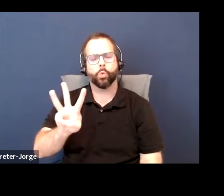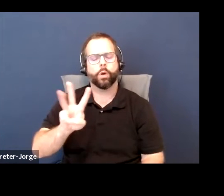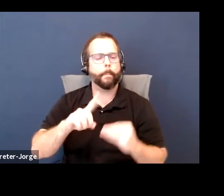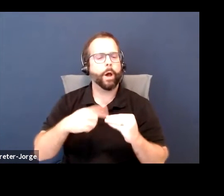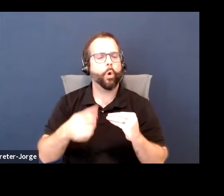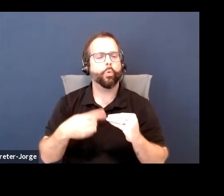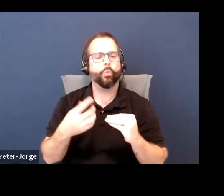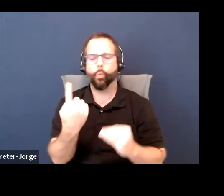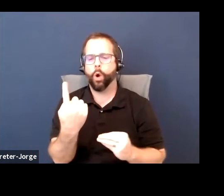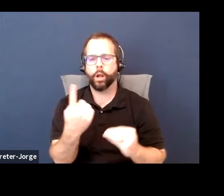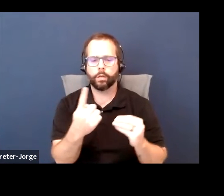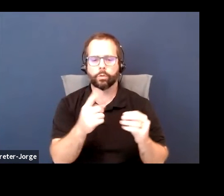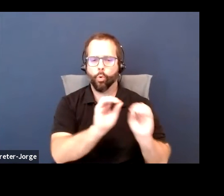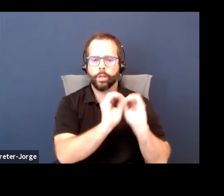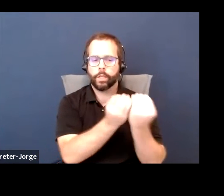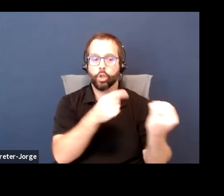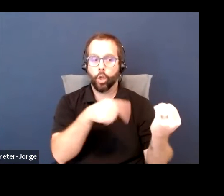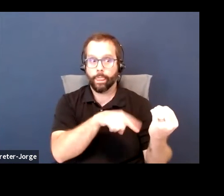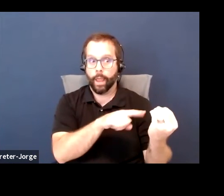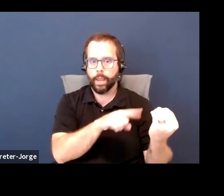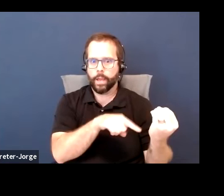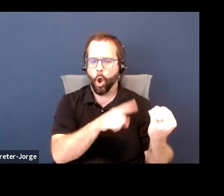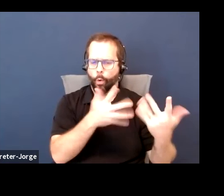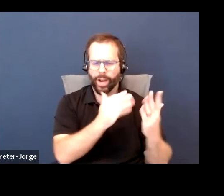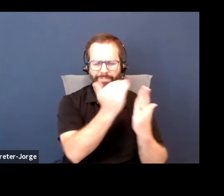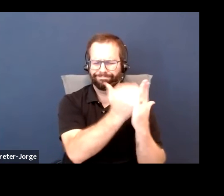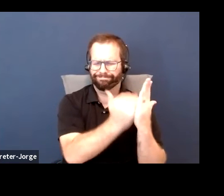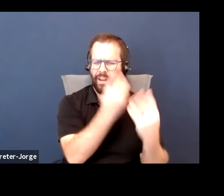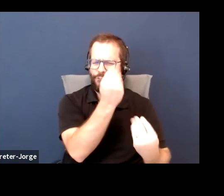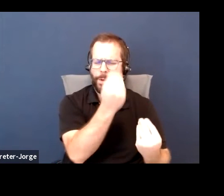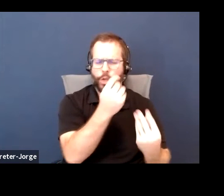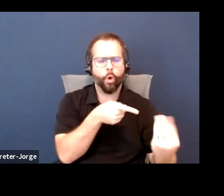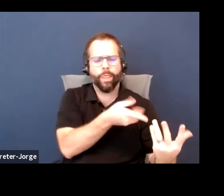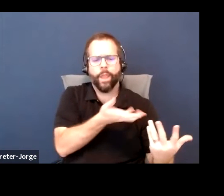what they would like to see and what they suggest